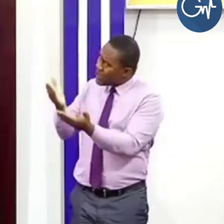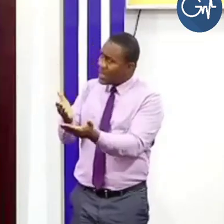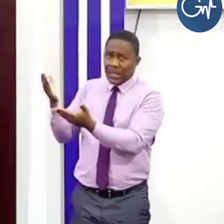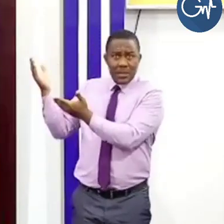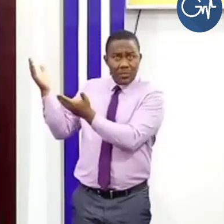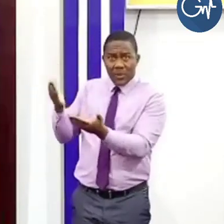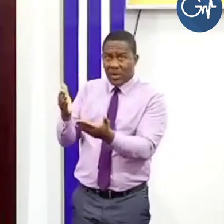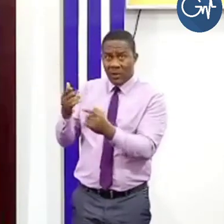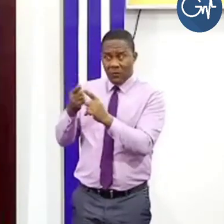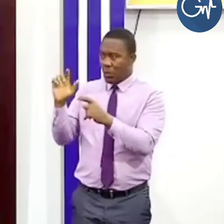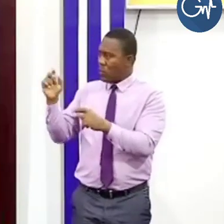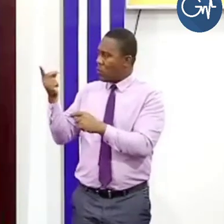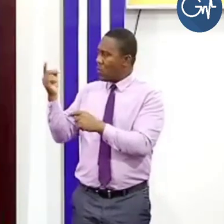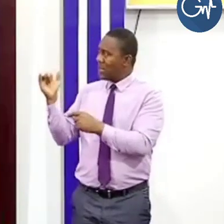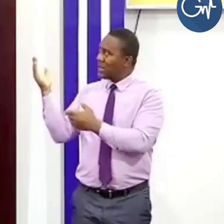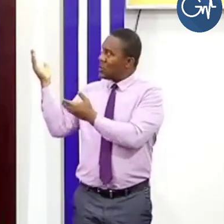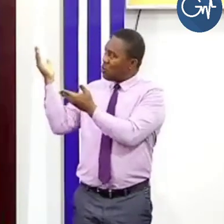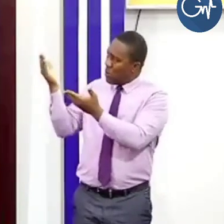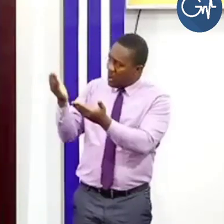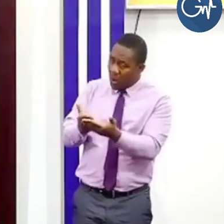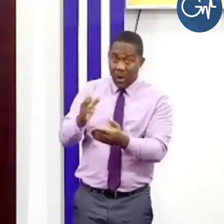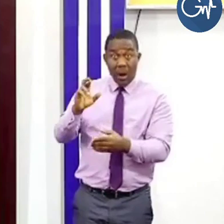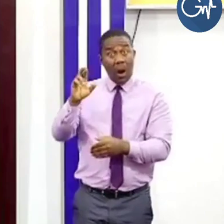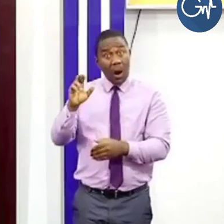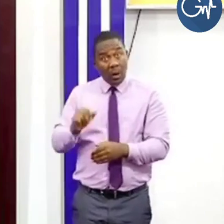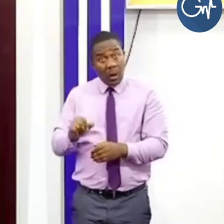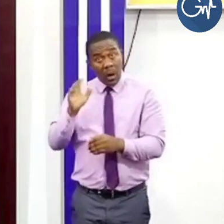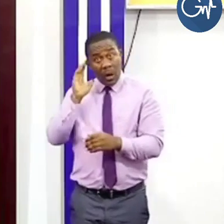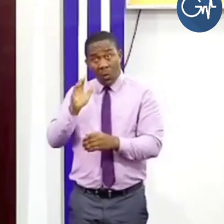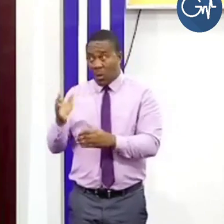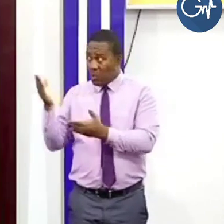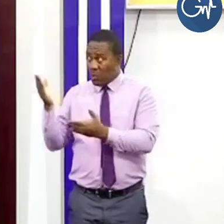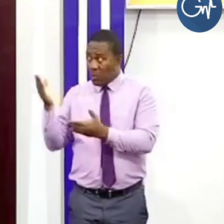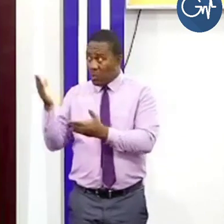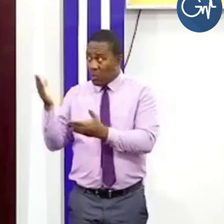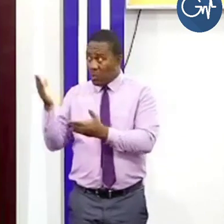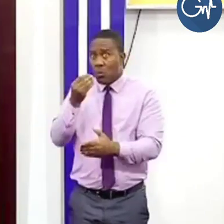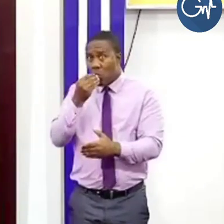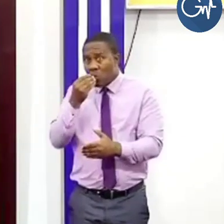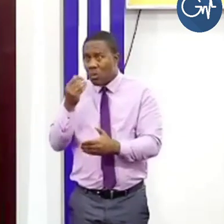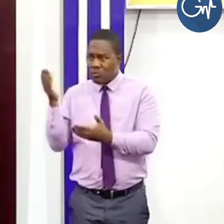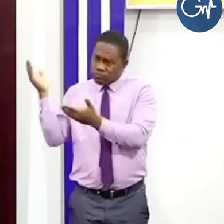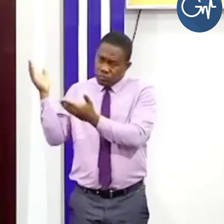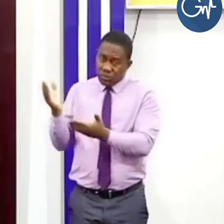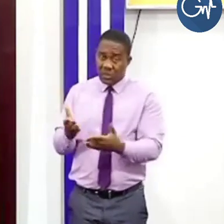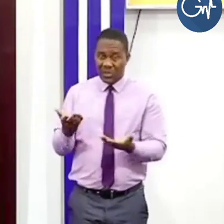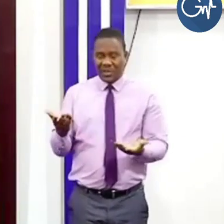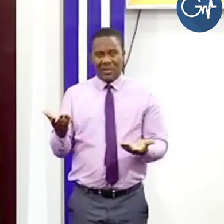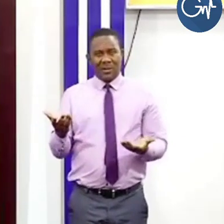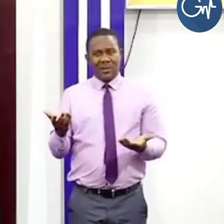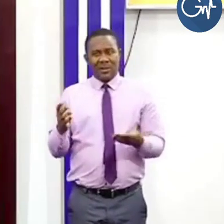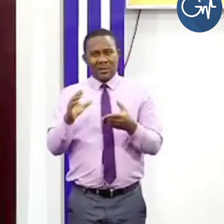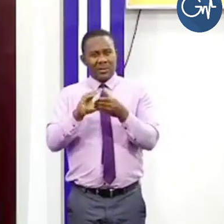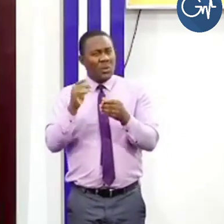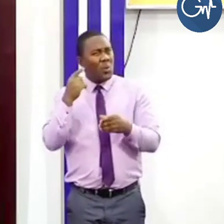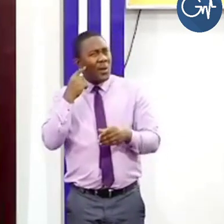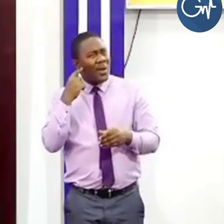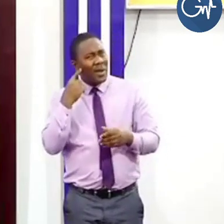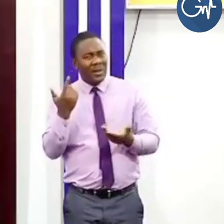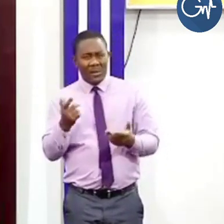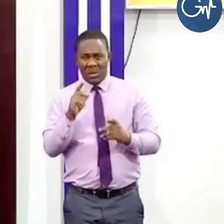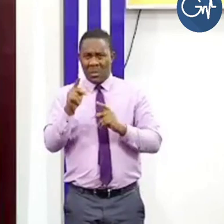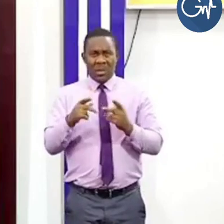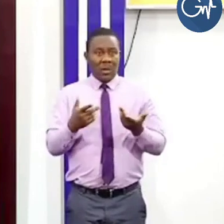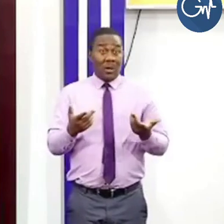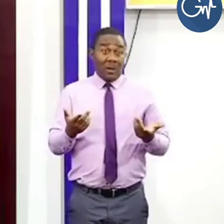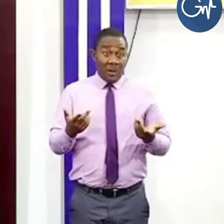en hye a wo ho no e ye nipa a wo mu fri kumase ba an na e ko kumase eno na